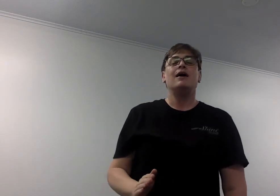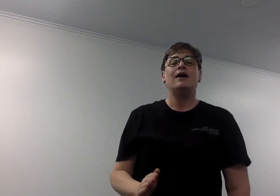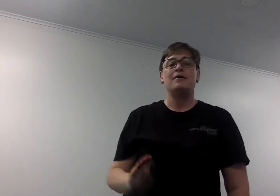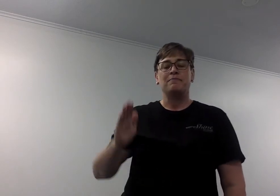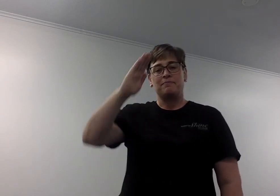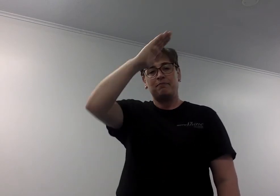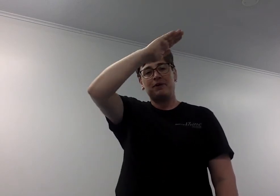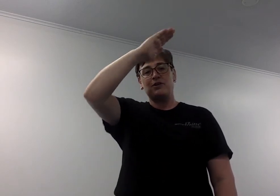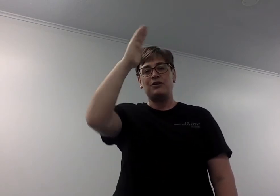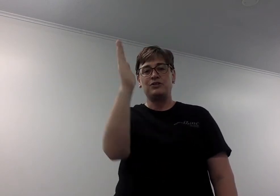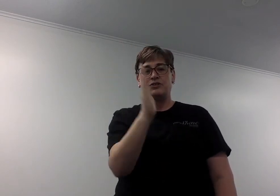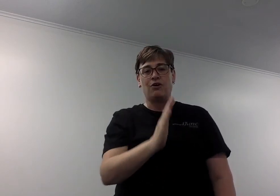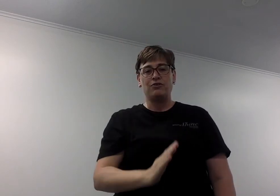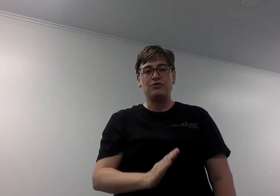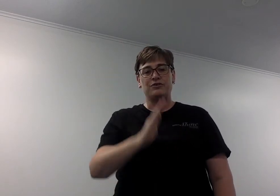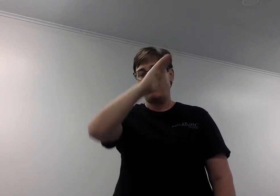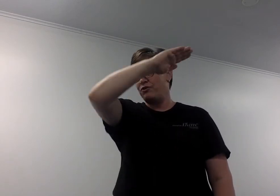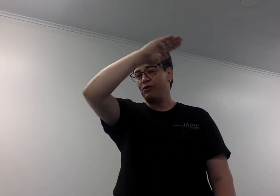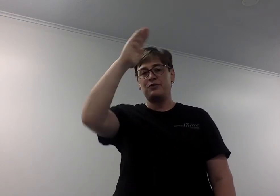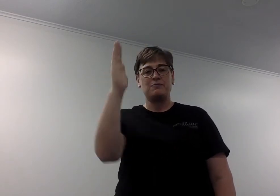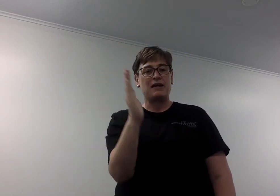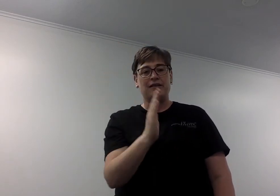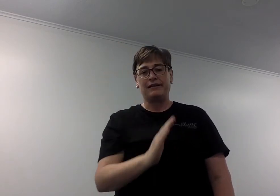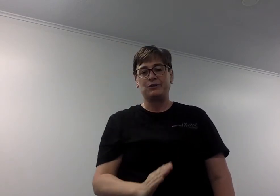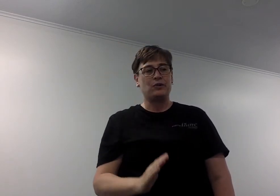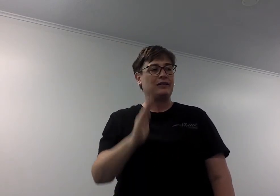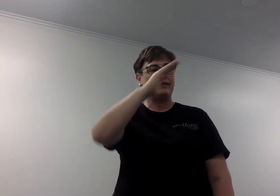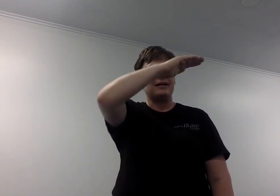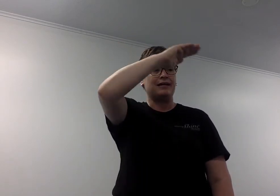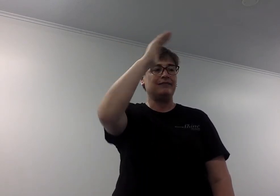Never. But you can. All you're doing is making like a squiggly line